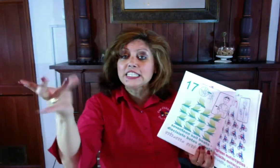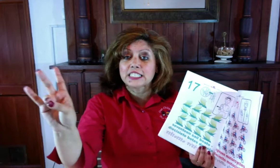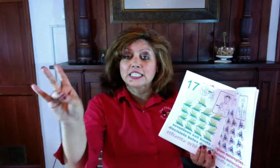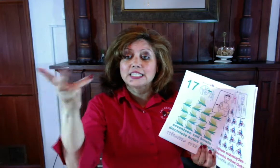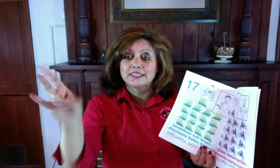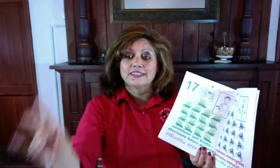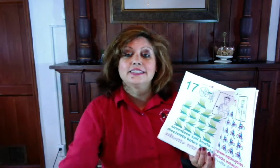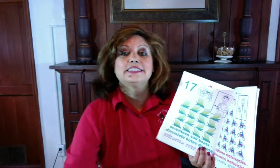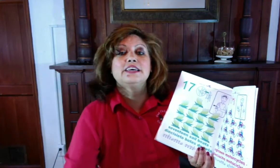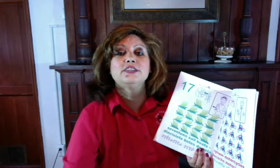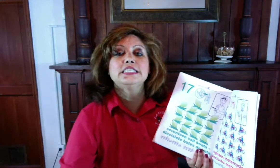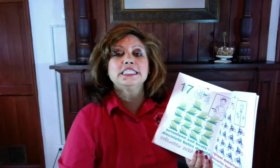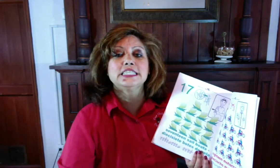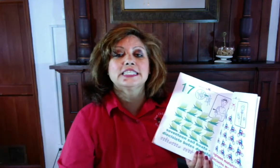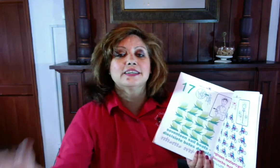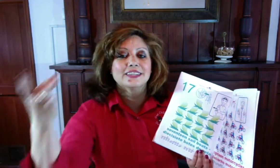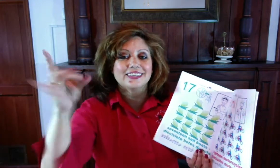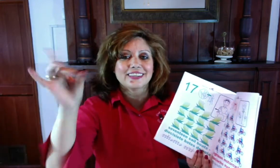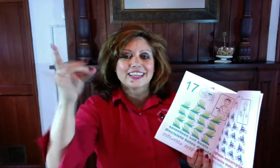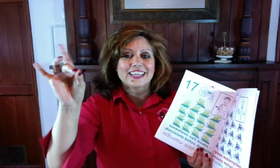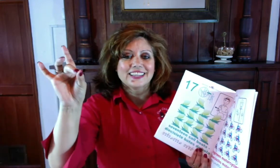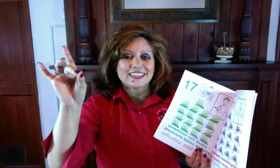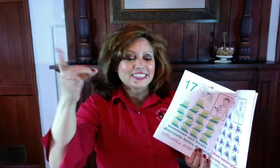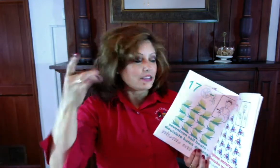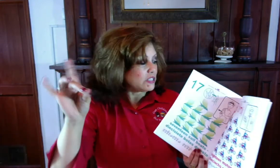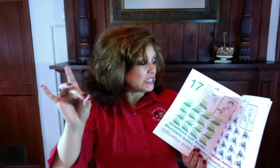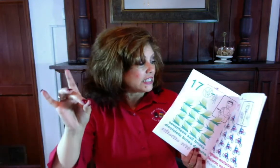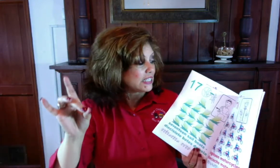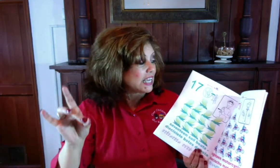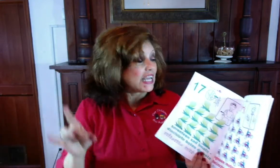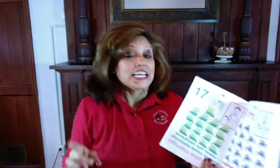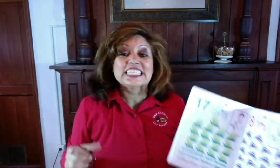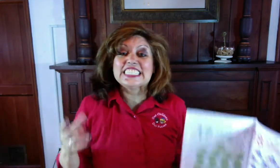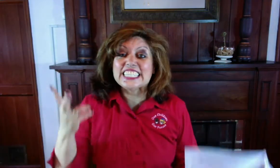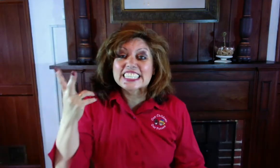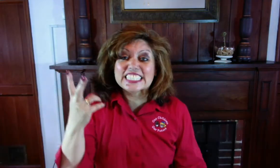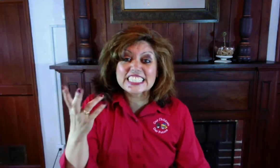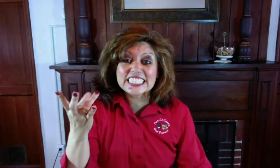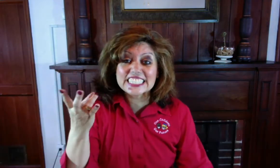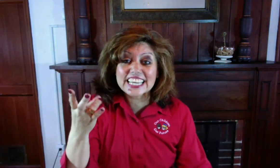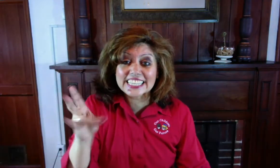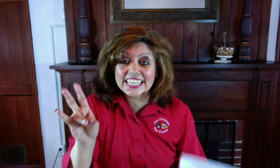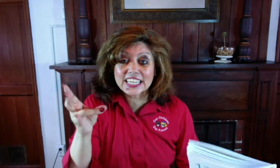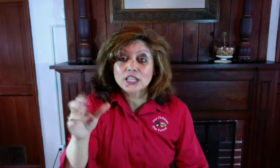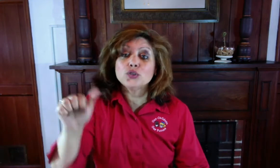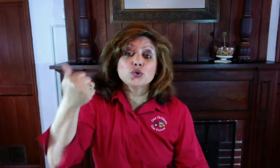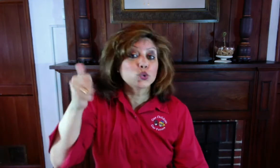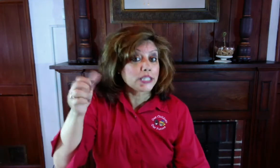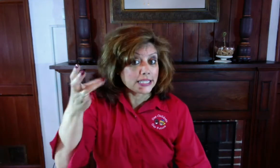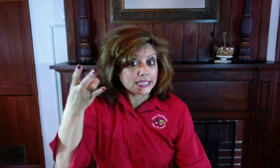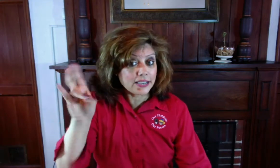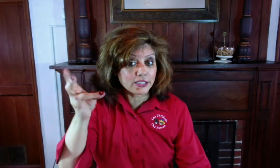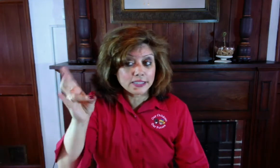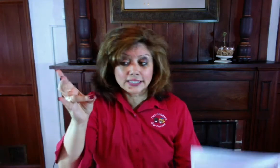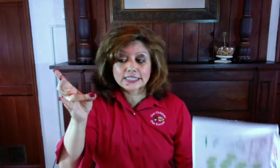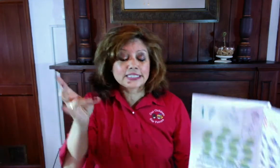17. 17. 17. 17. You could do 10, 7.